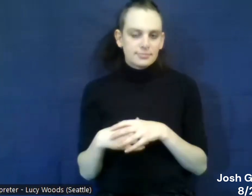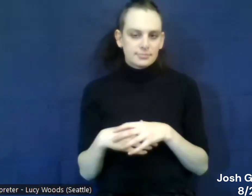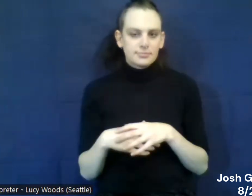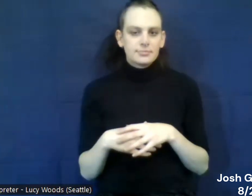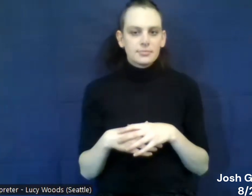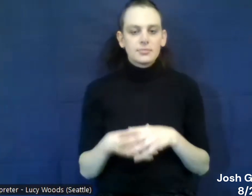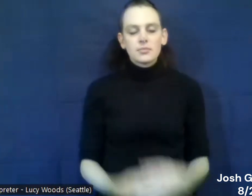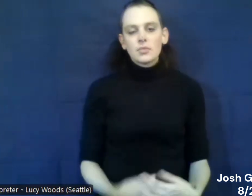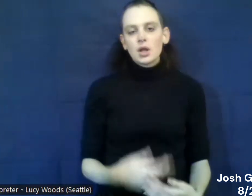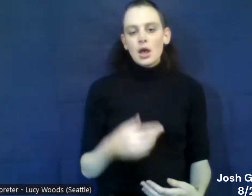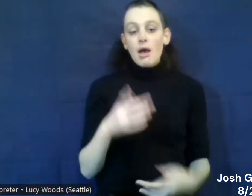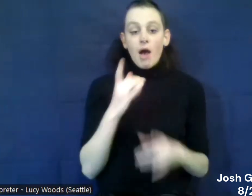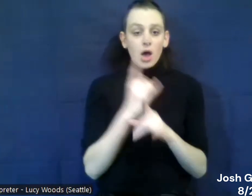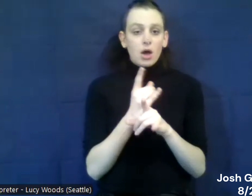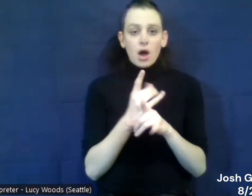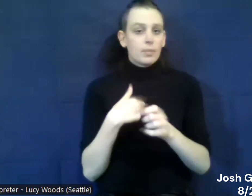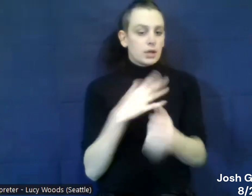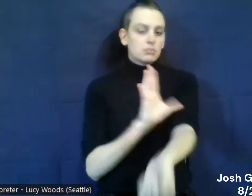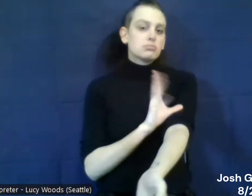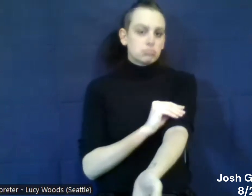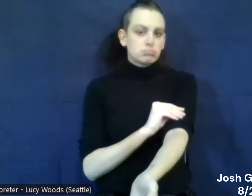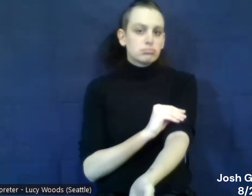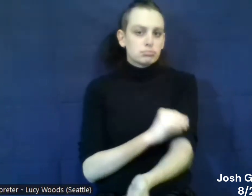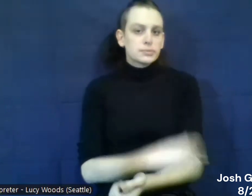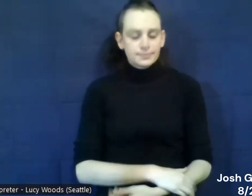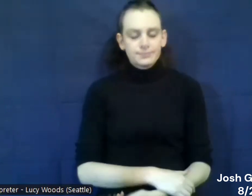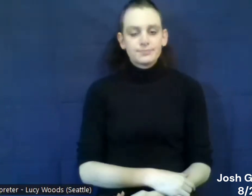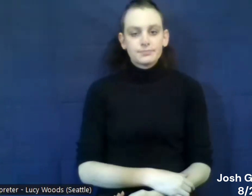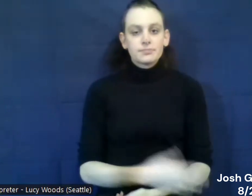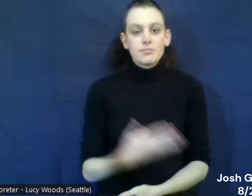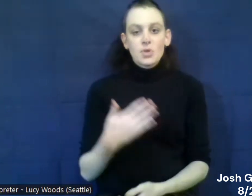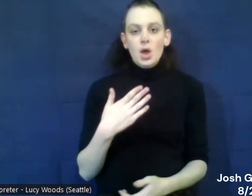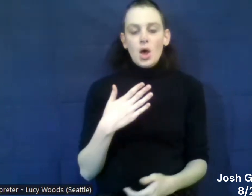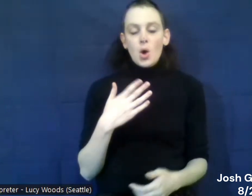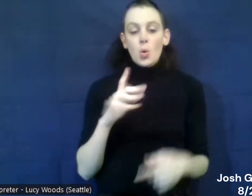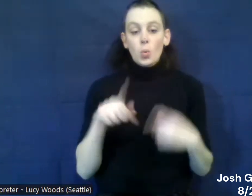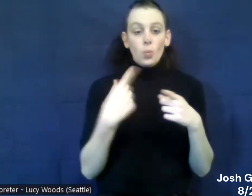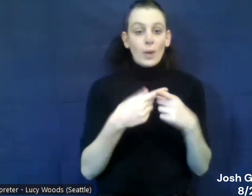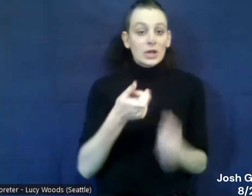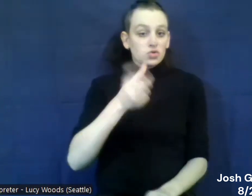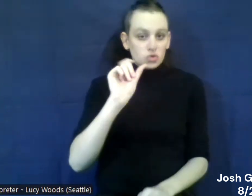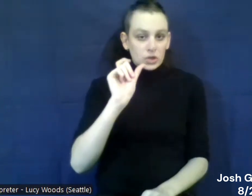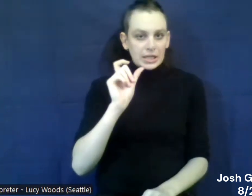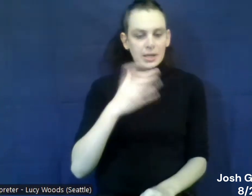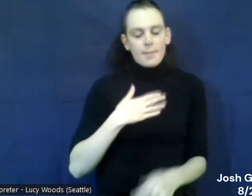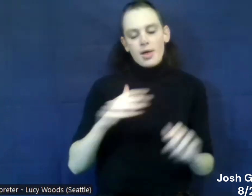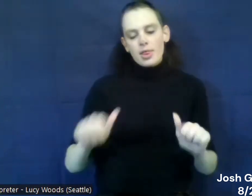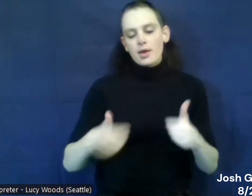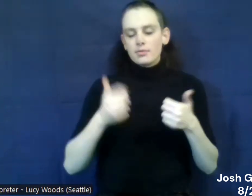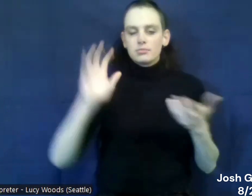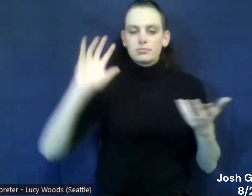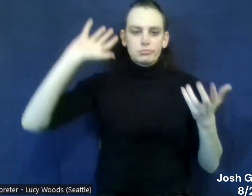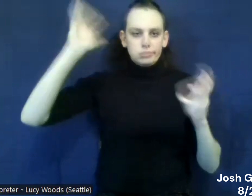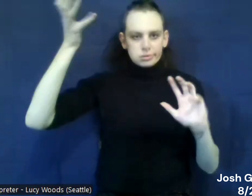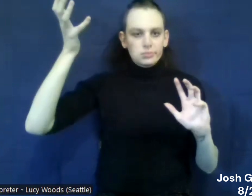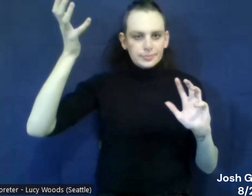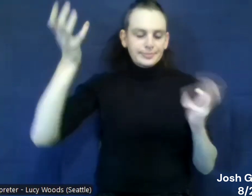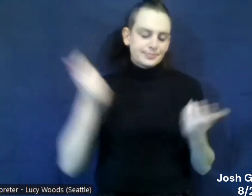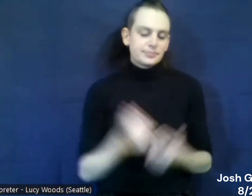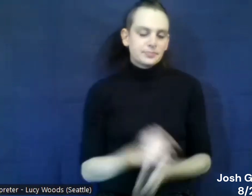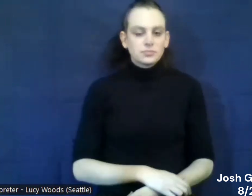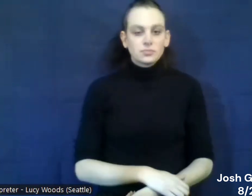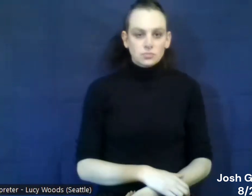completely powerless over alcohol, and my life becomes unmanageable if I ever start drinking.